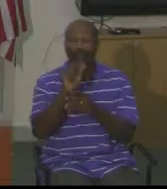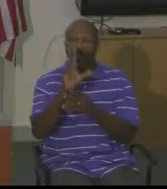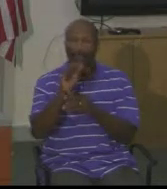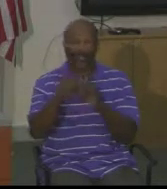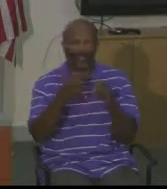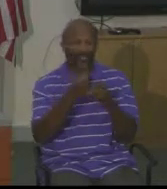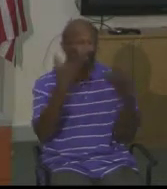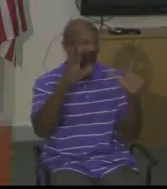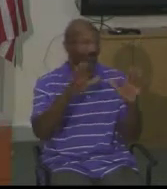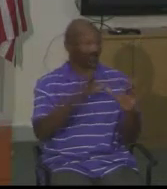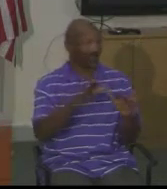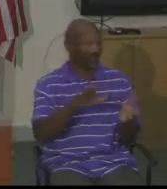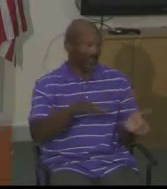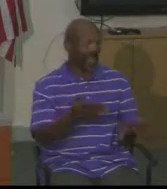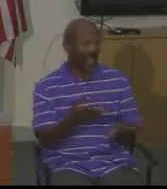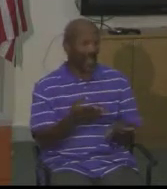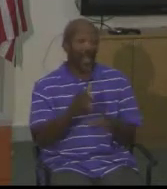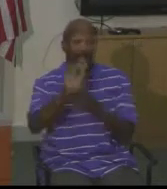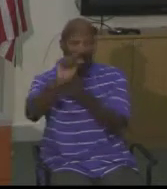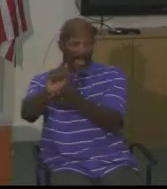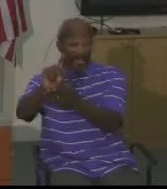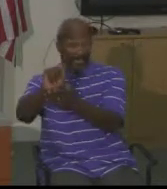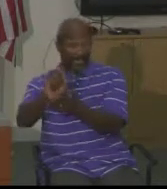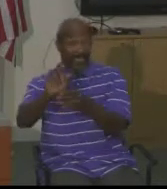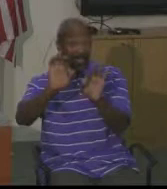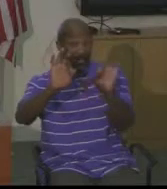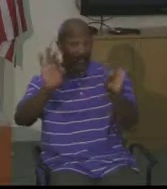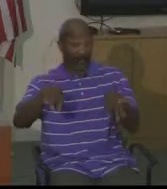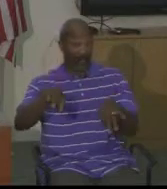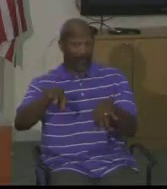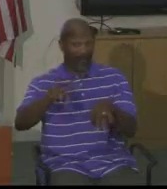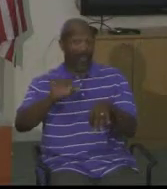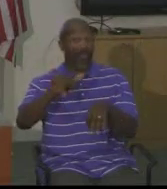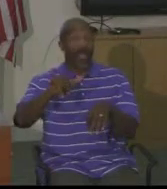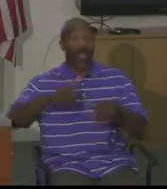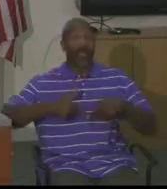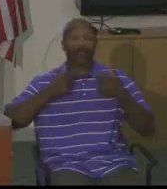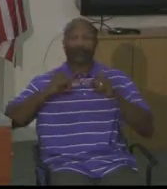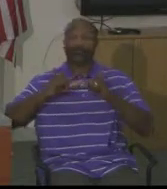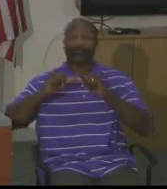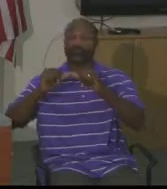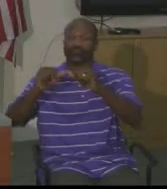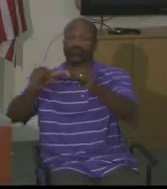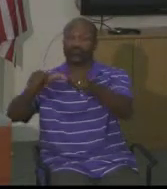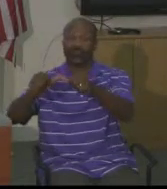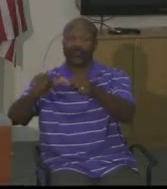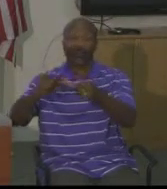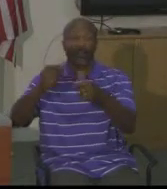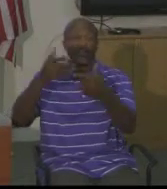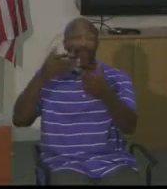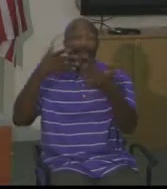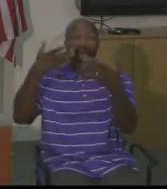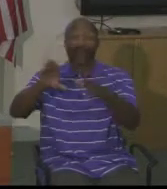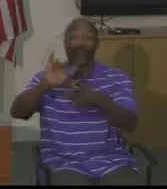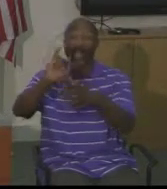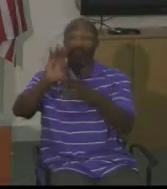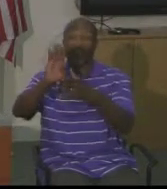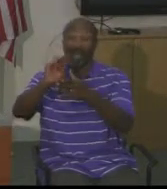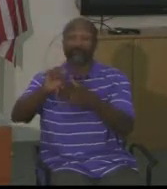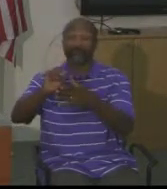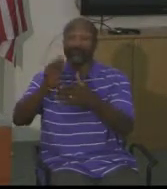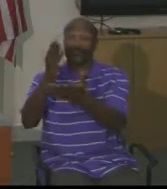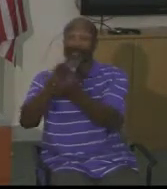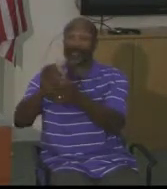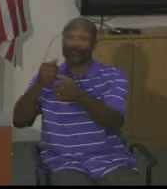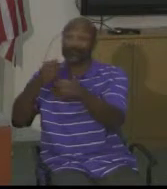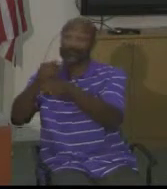years. The AT format lived on even after IBM stopped making